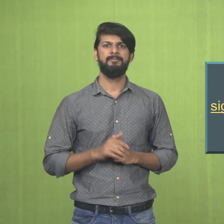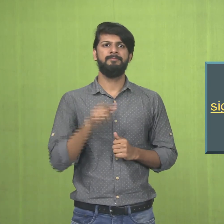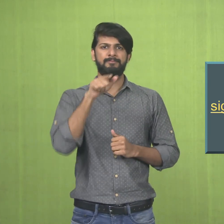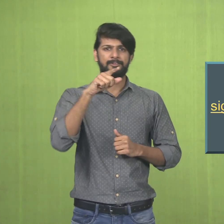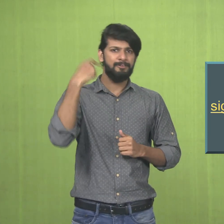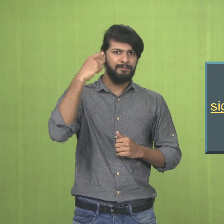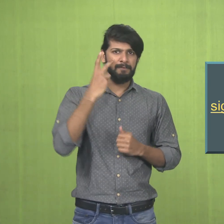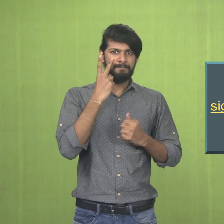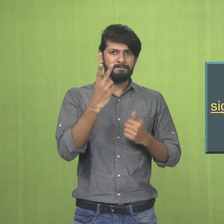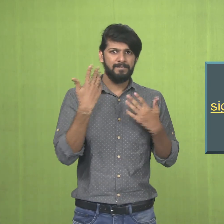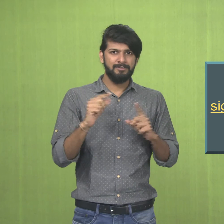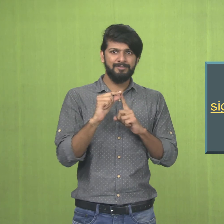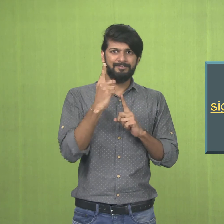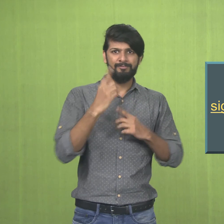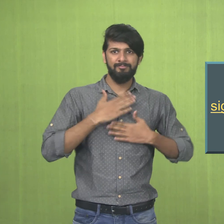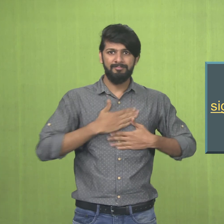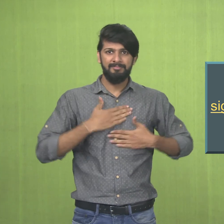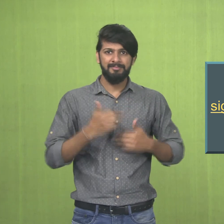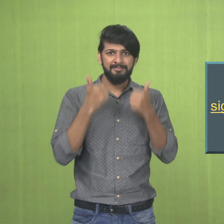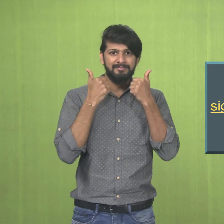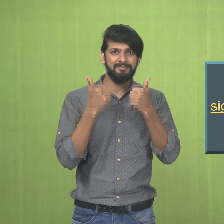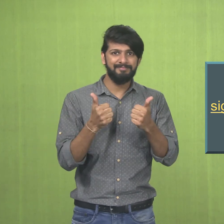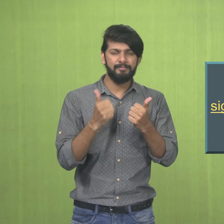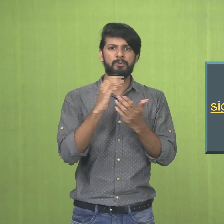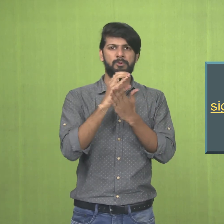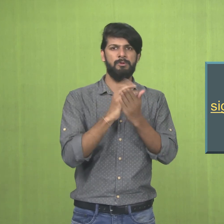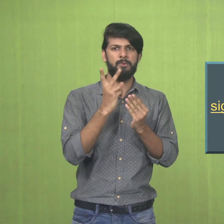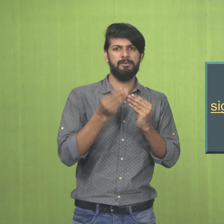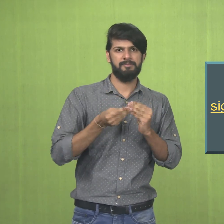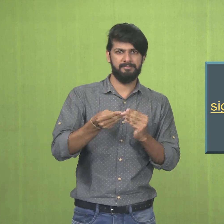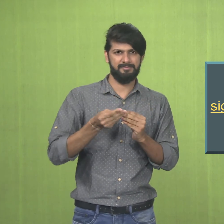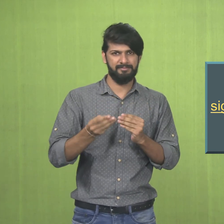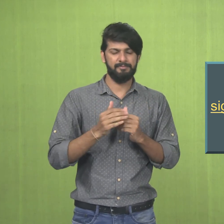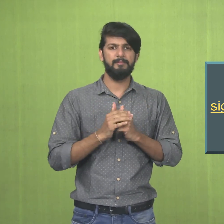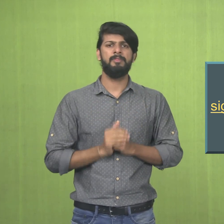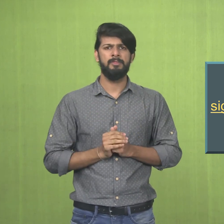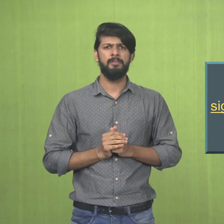I hope you enjoyed watching part 1 of the lesson and will watch all the following videos of this lesson.